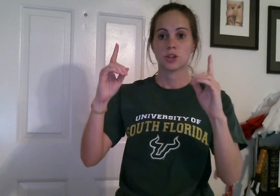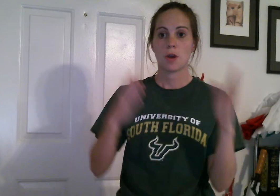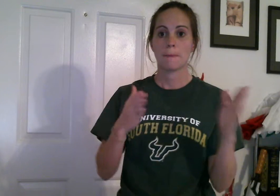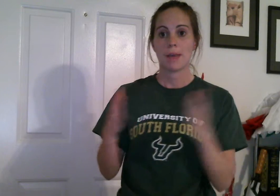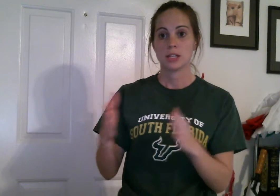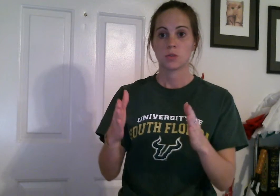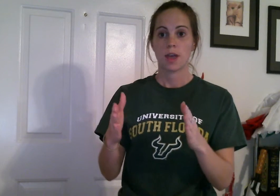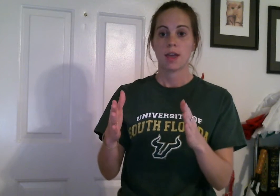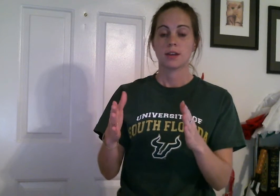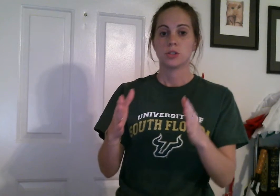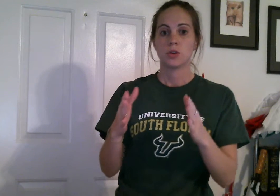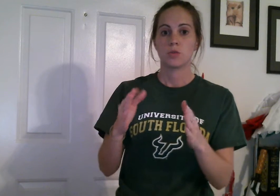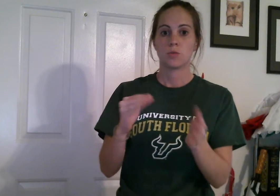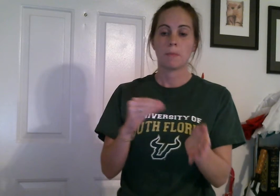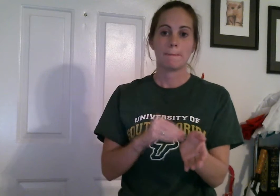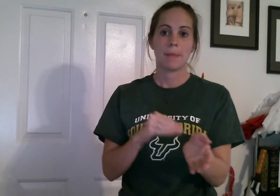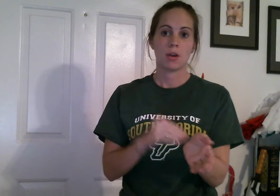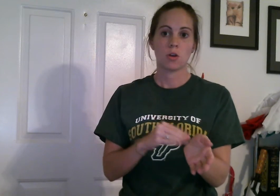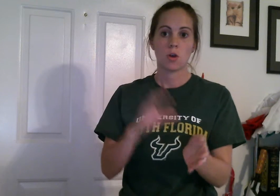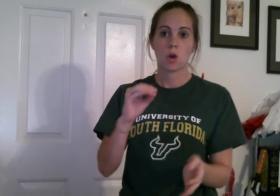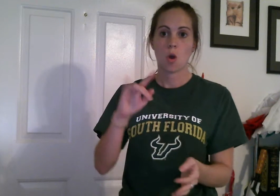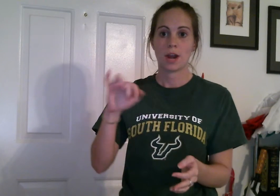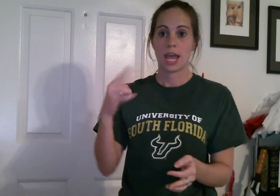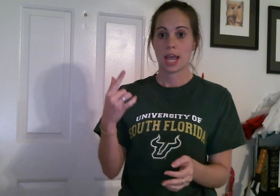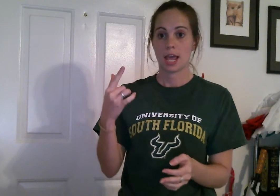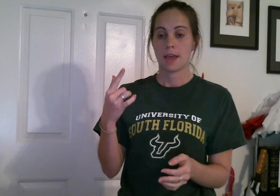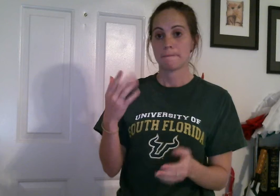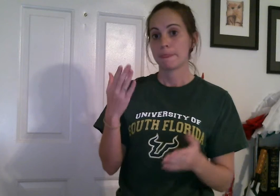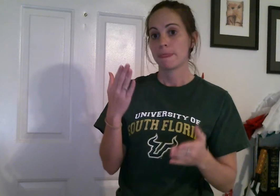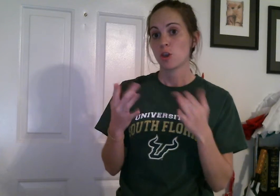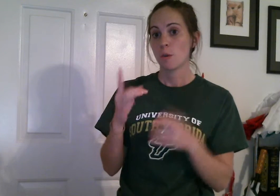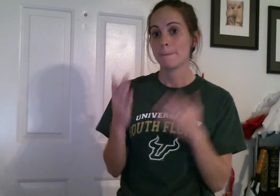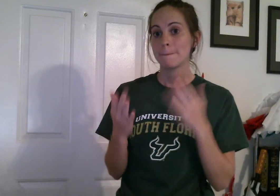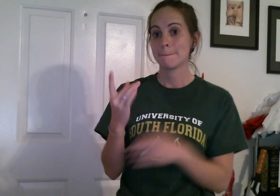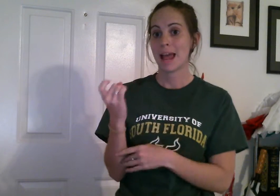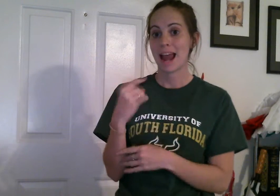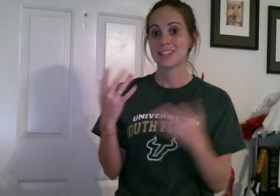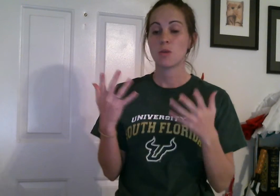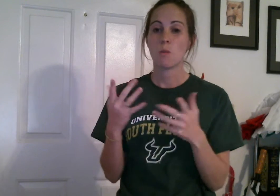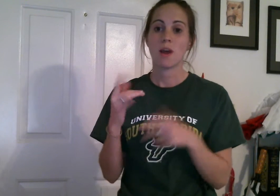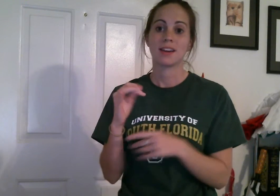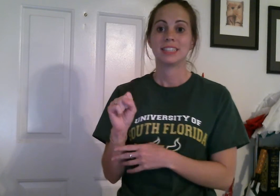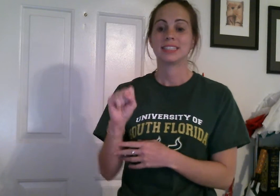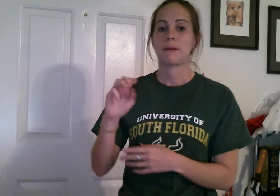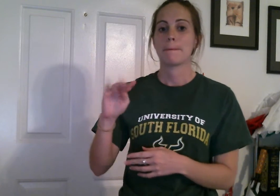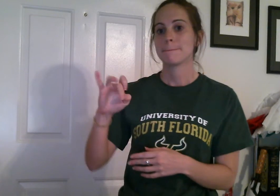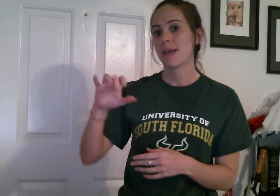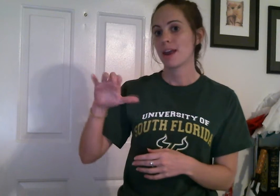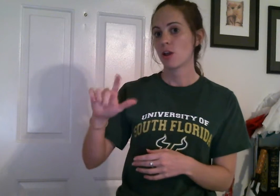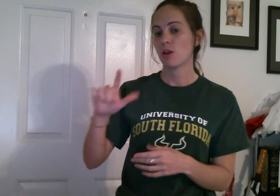coding. First, you may ask, what is medical coding? Well, medical coding involves assigning